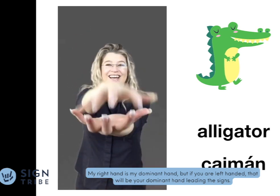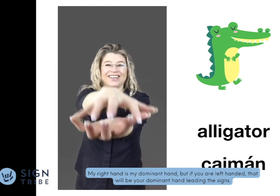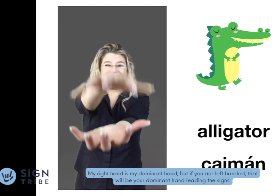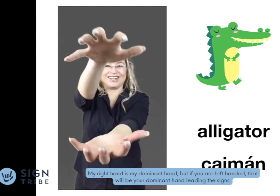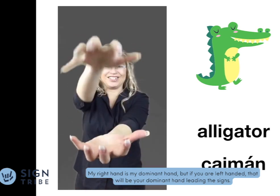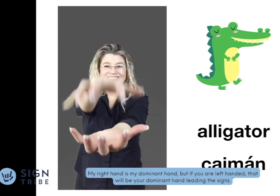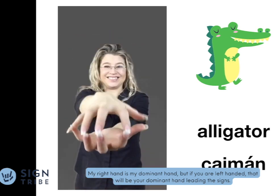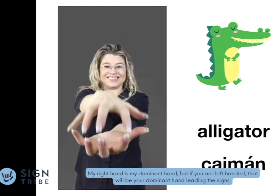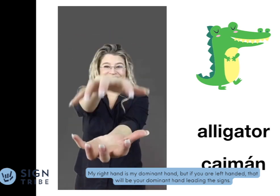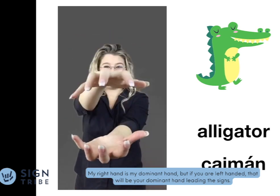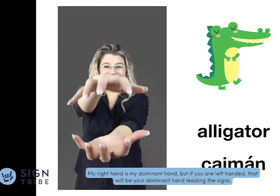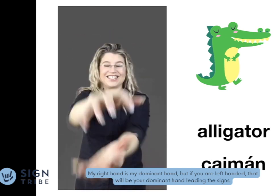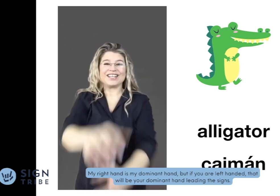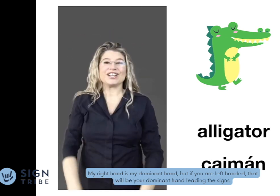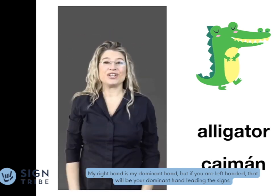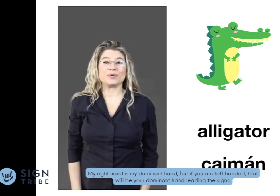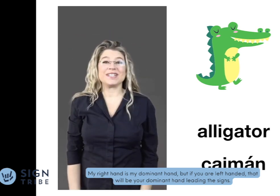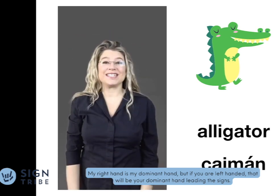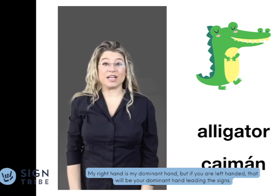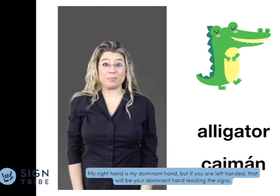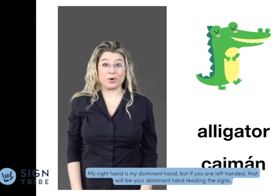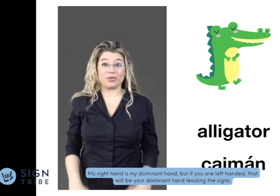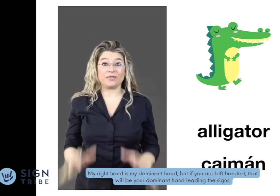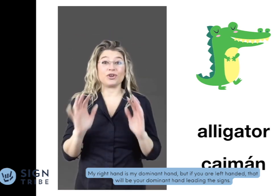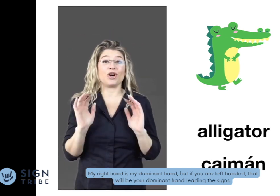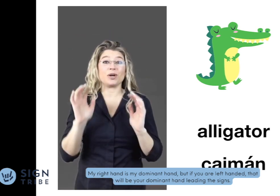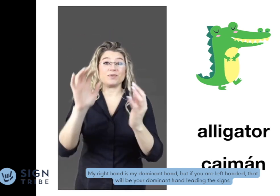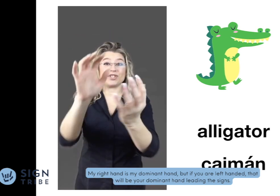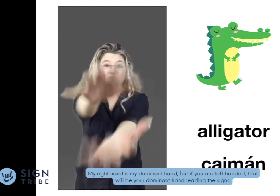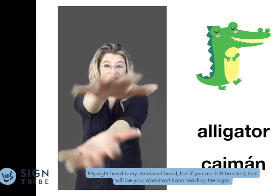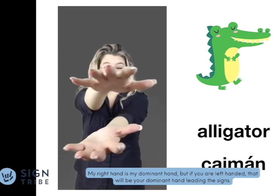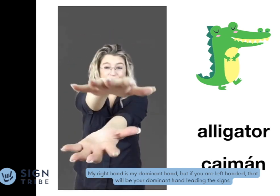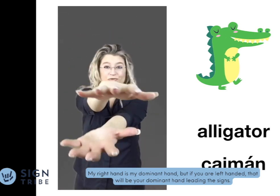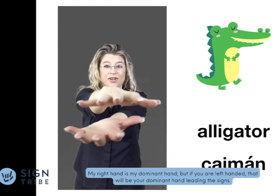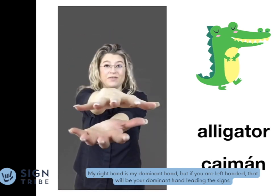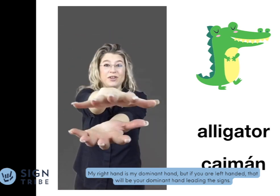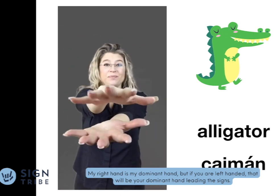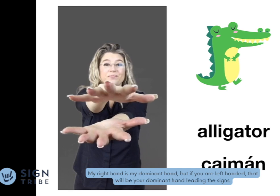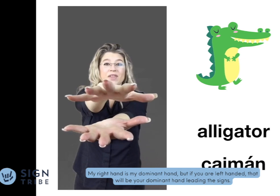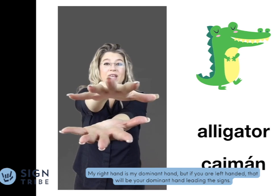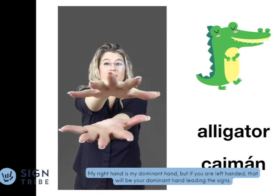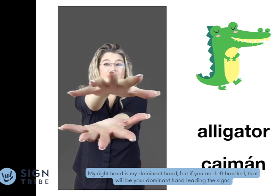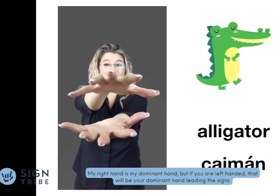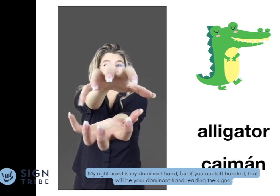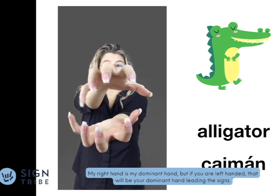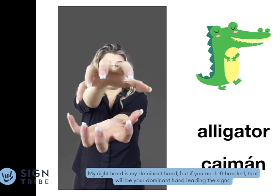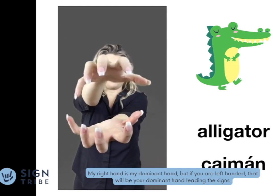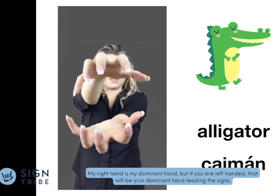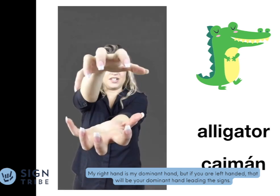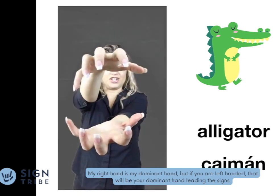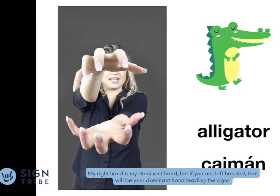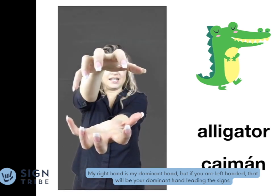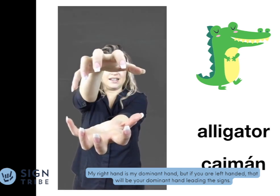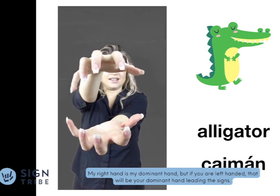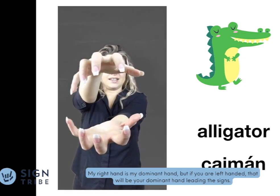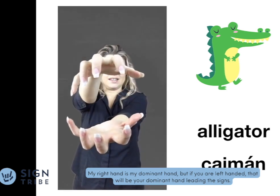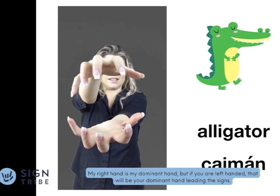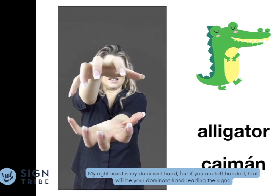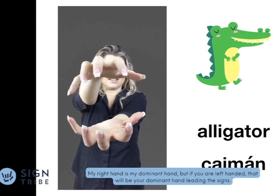Alligator. You're going to take both of your arms stretched out in front of you, make a claw position,